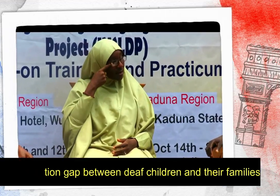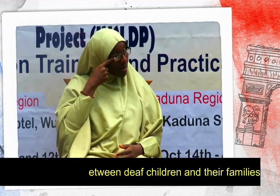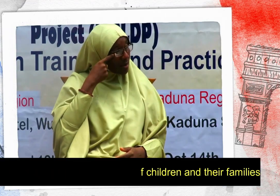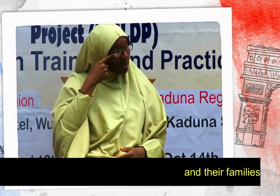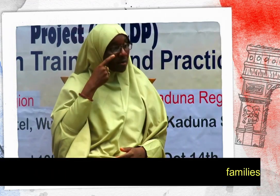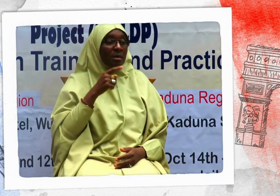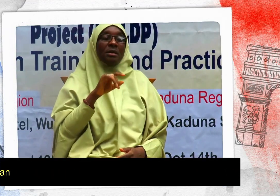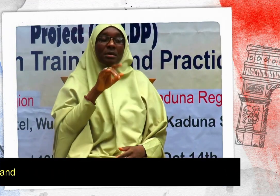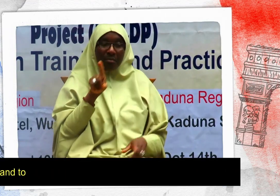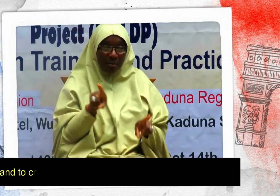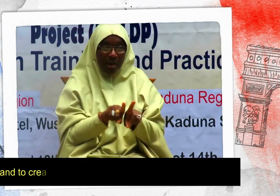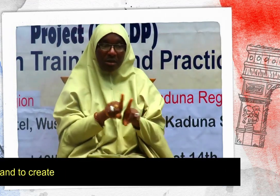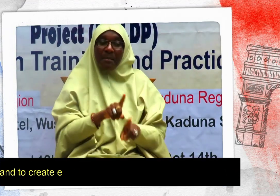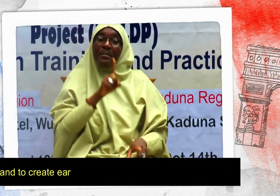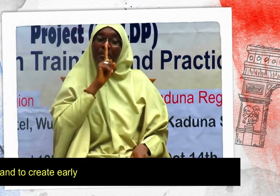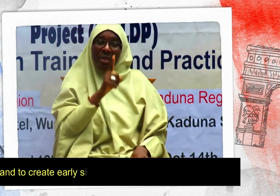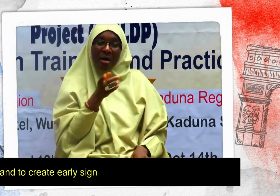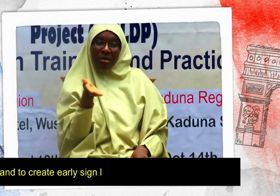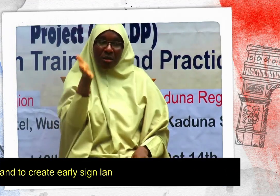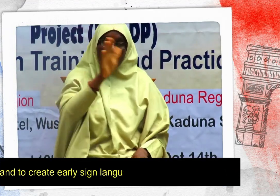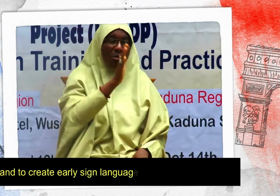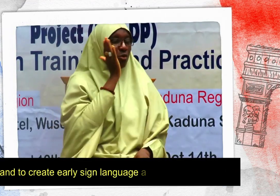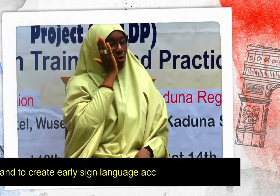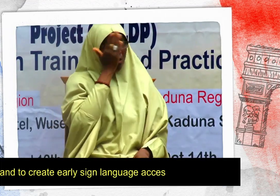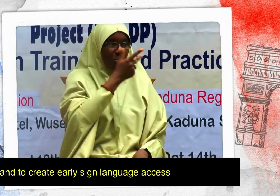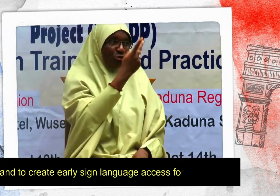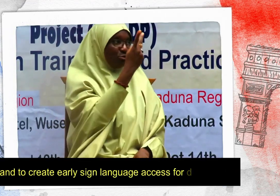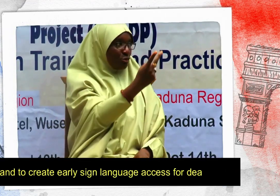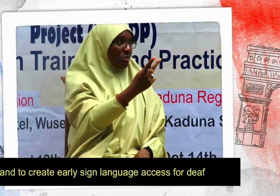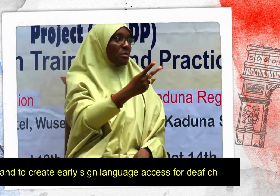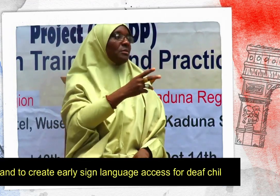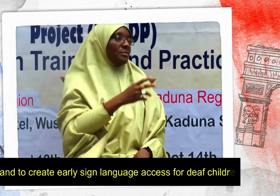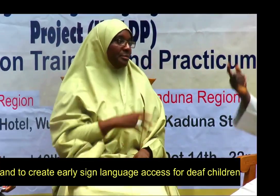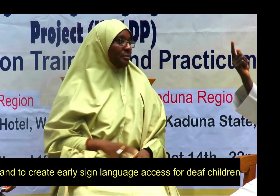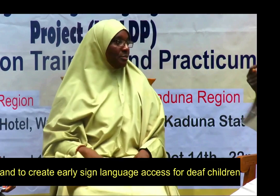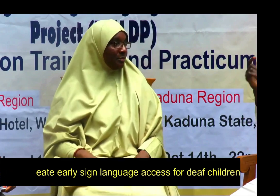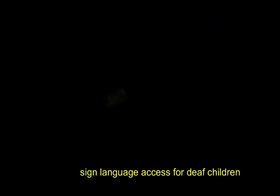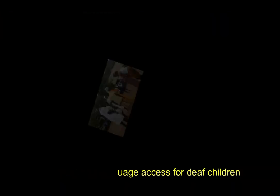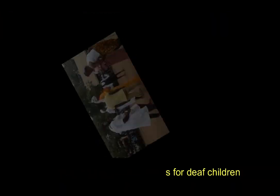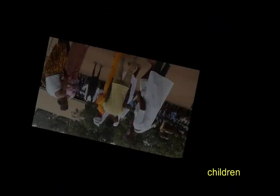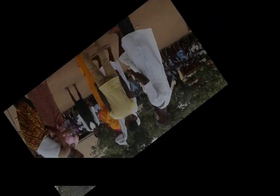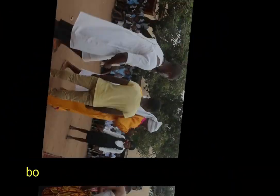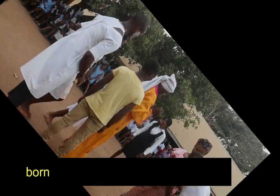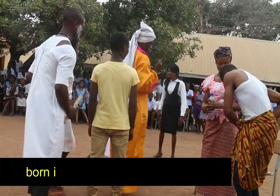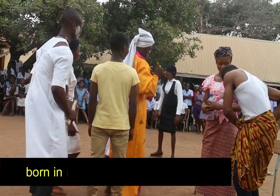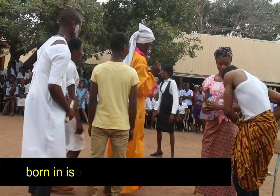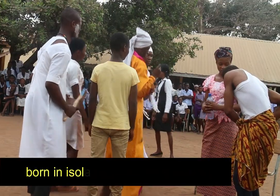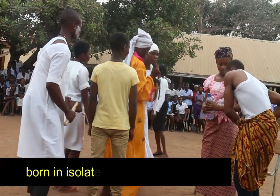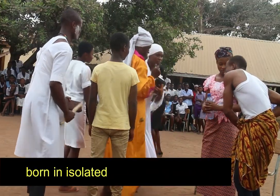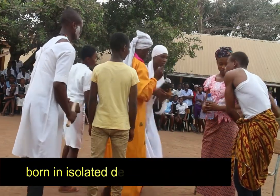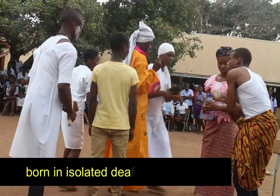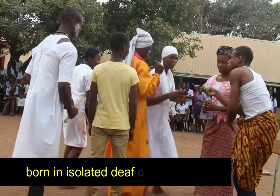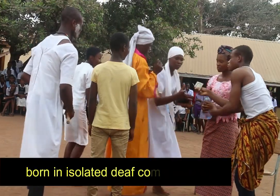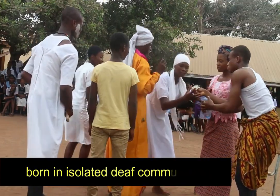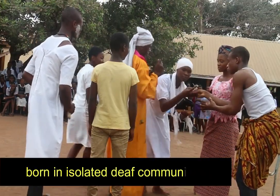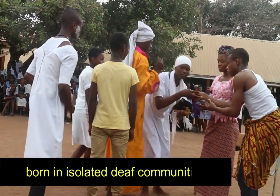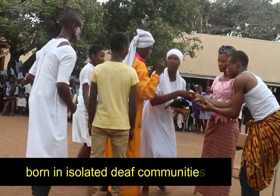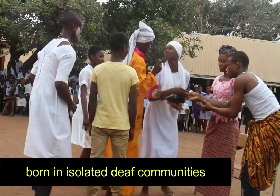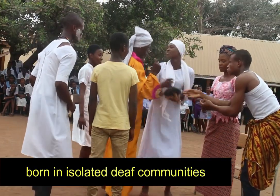families, and to create early sign language access for deaf children born in isolated deaf